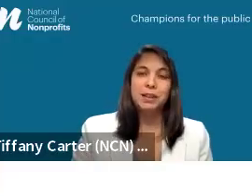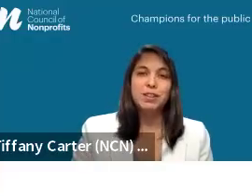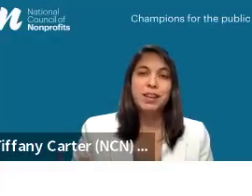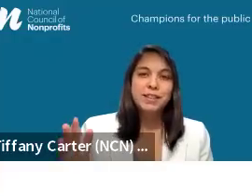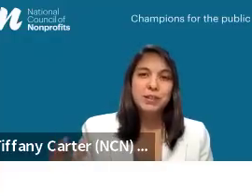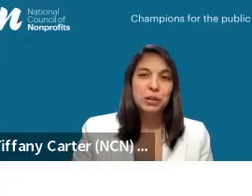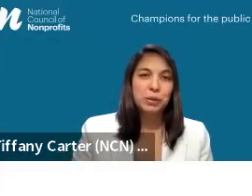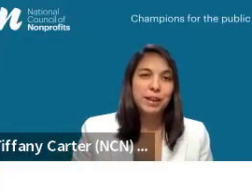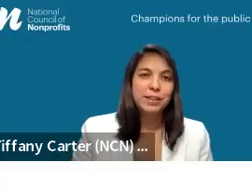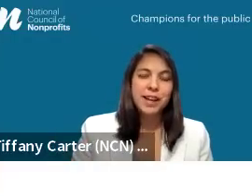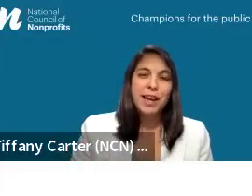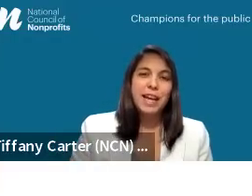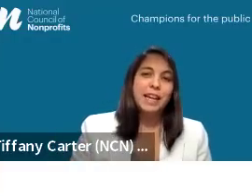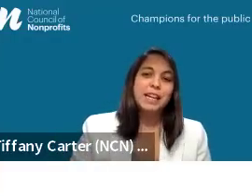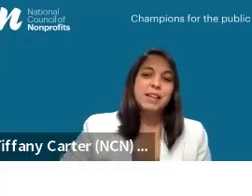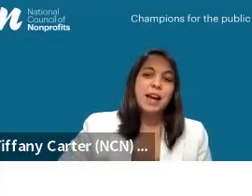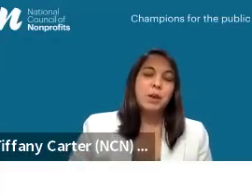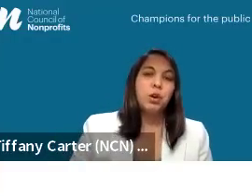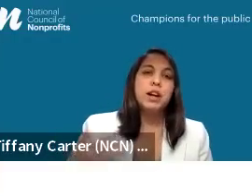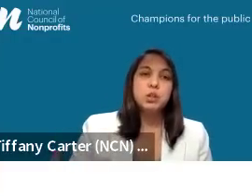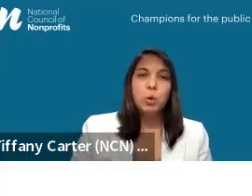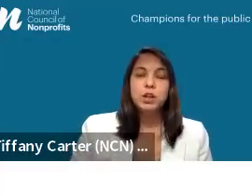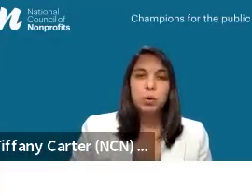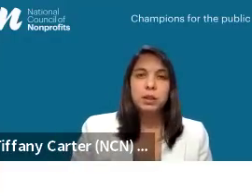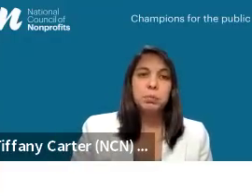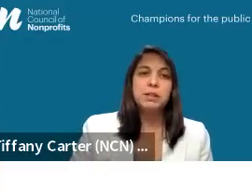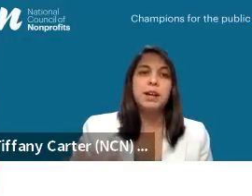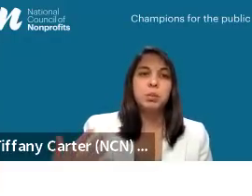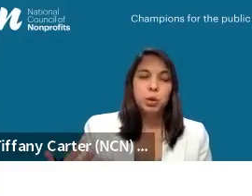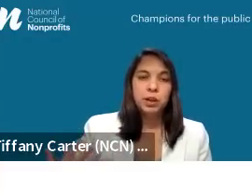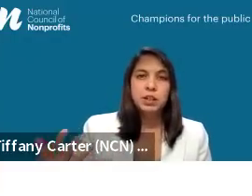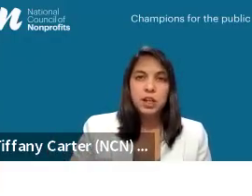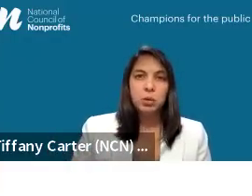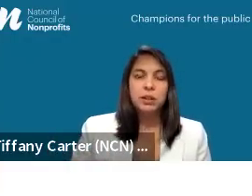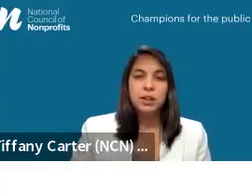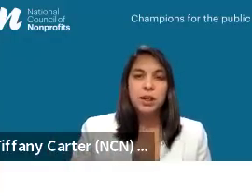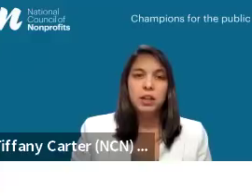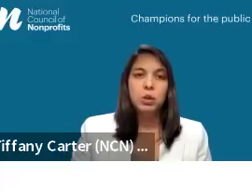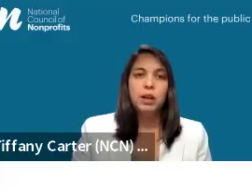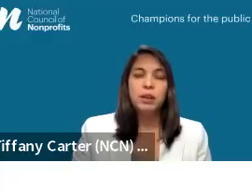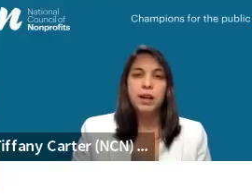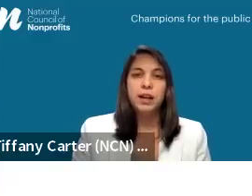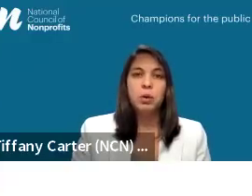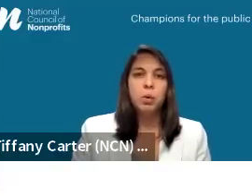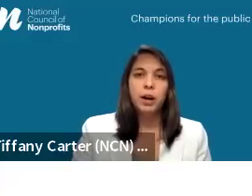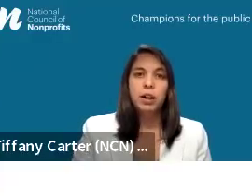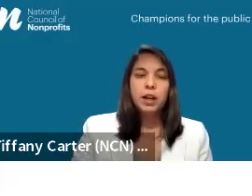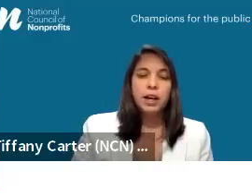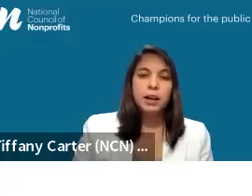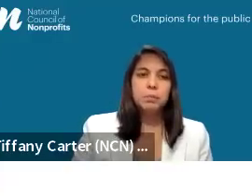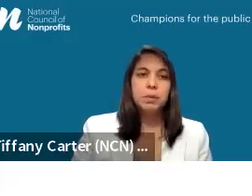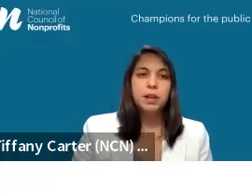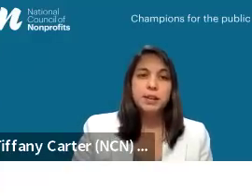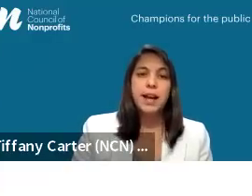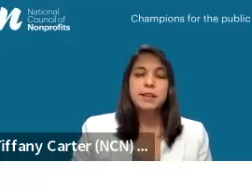We had to update these slides to include this in it, and we're not quite sure what this means yet. So we're continuing to dig into it and find out